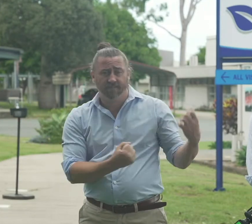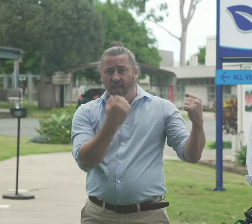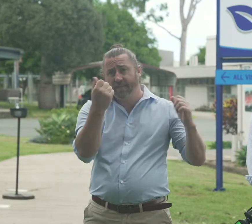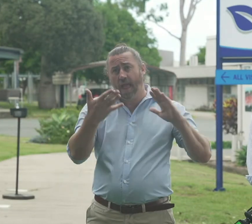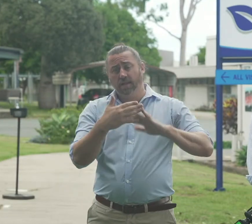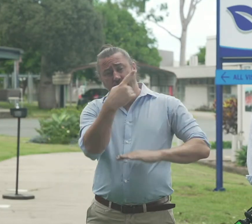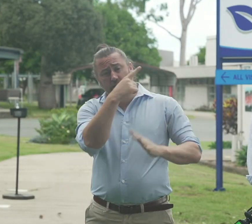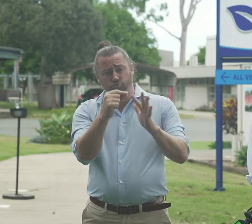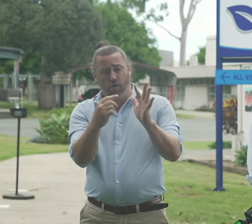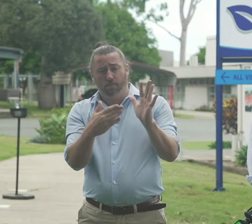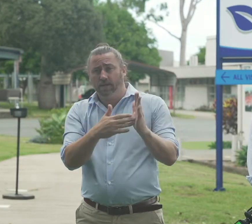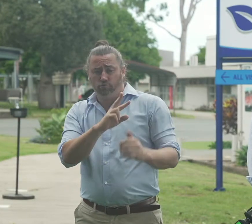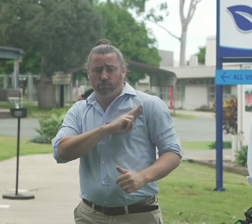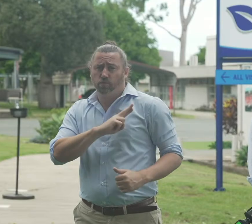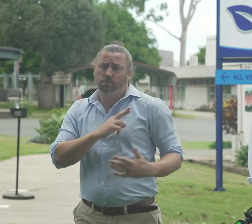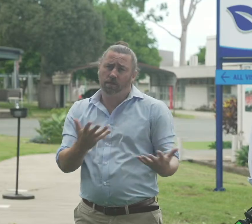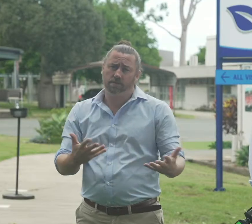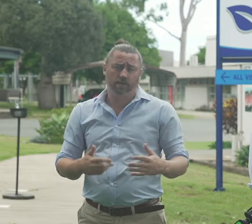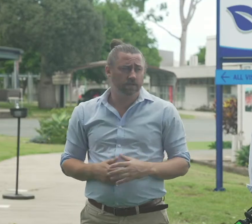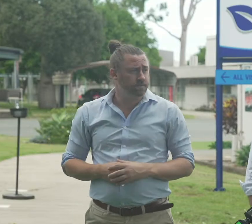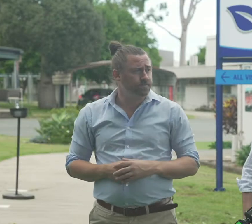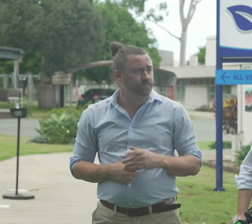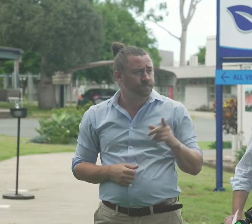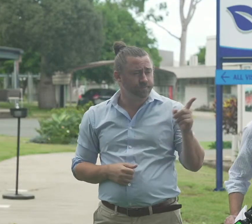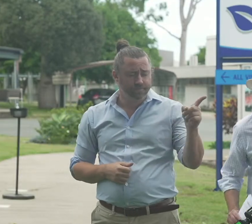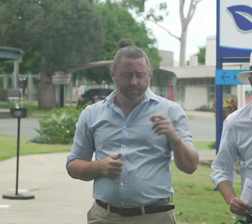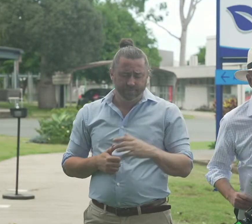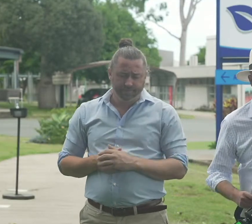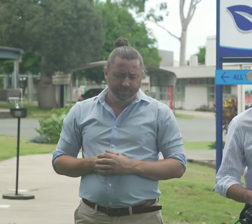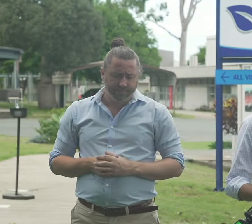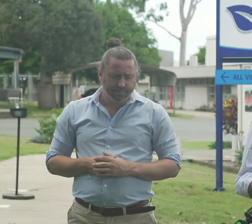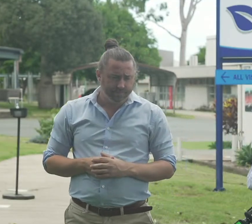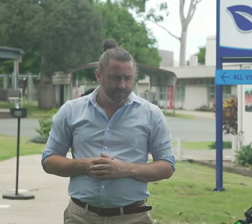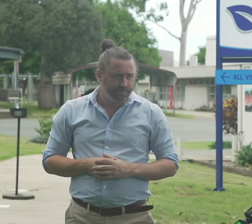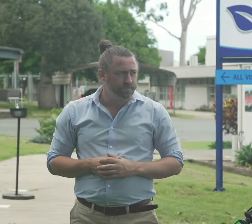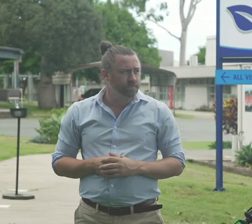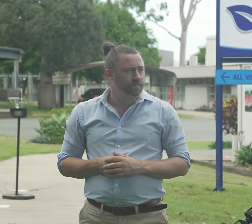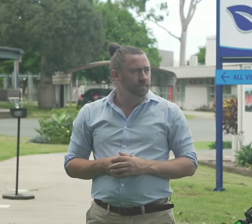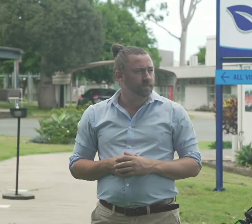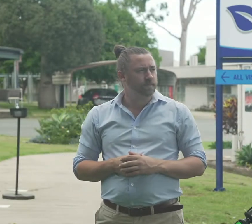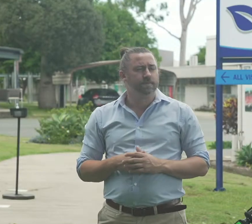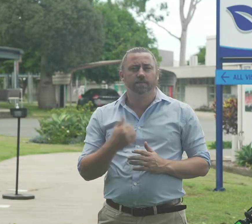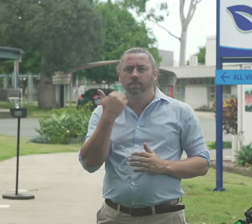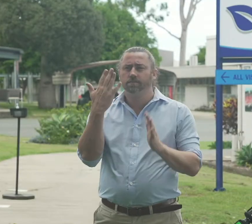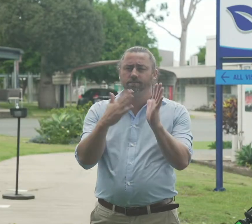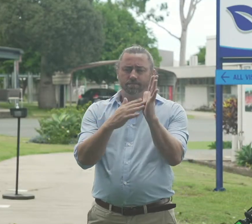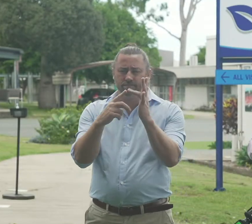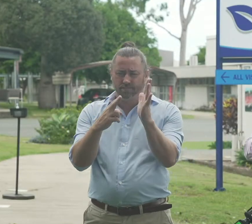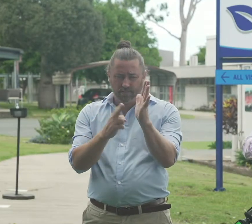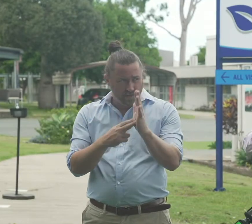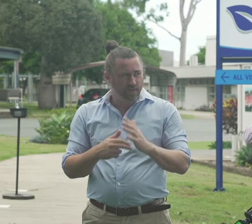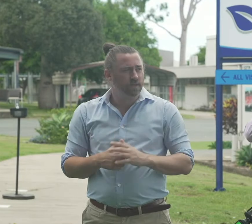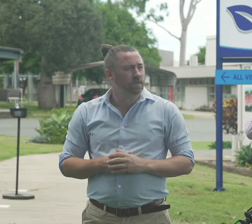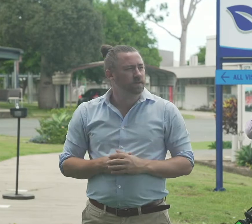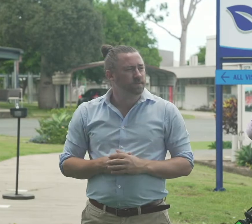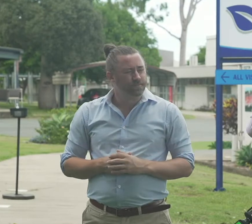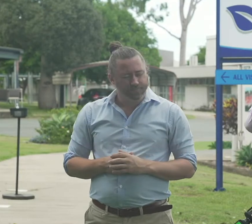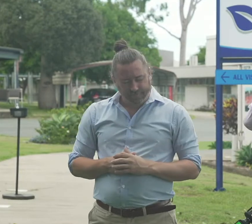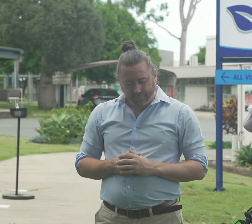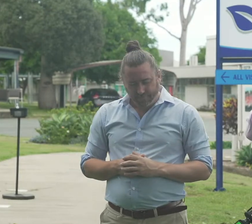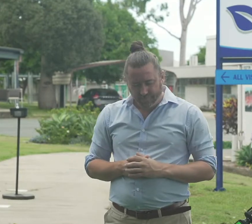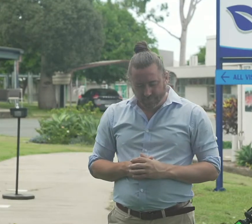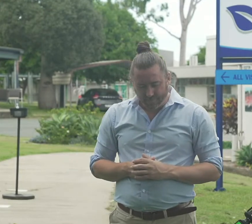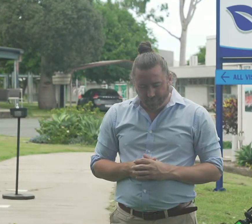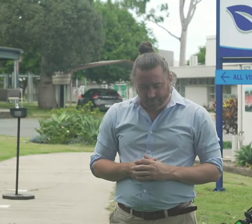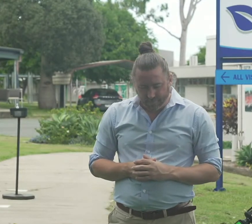watch. Chief Officer, from Monday, referrals are needed for private testing clinics.